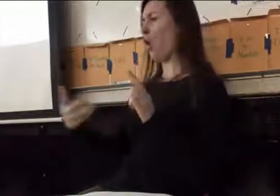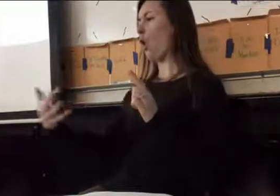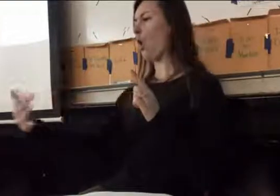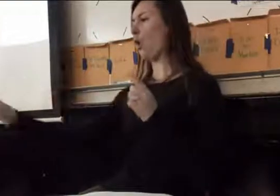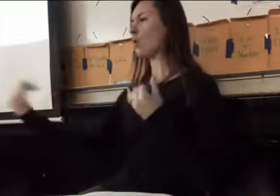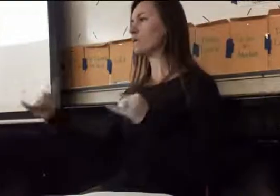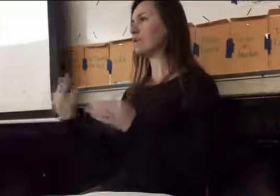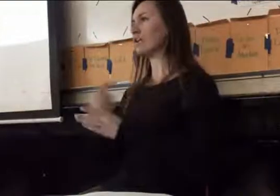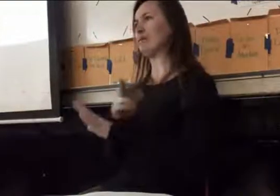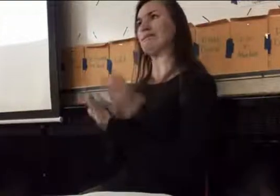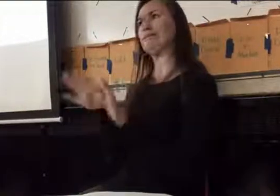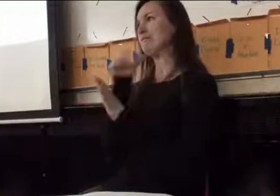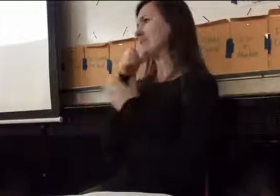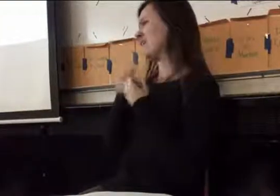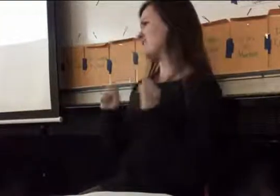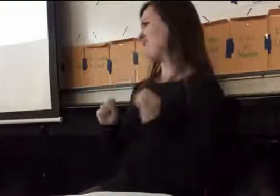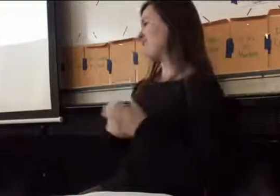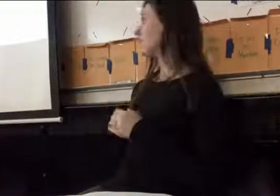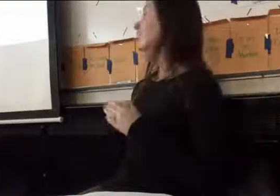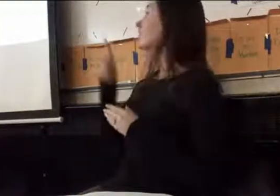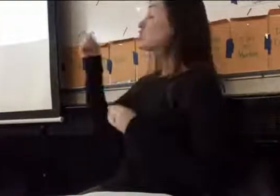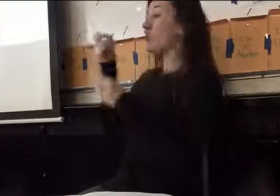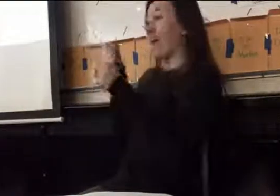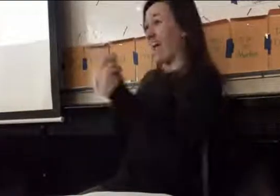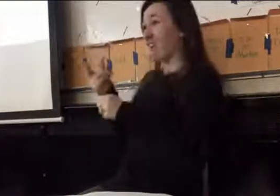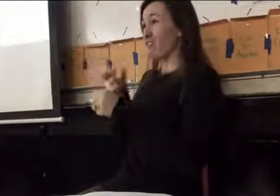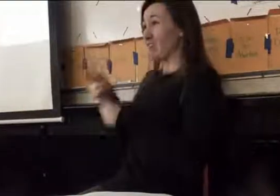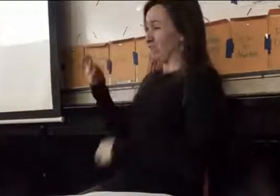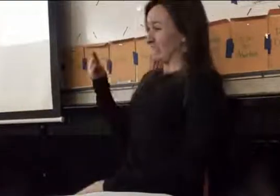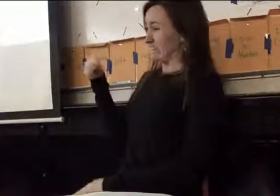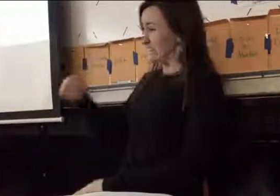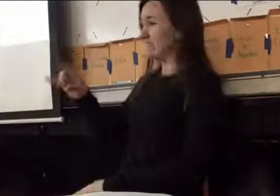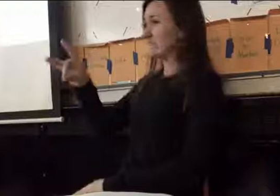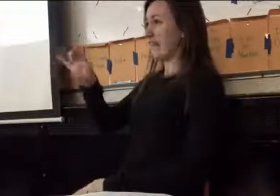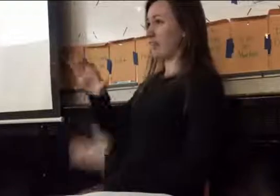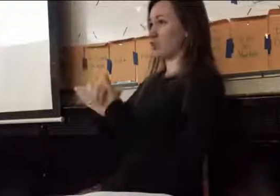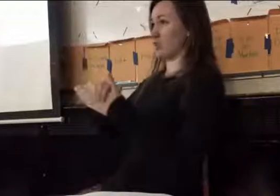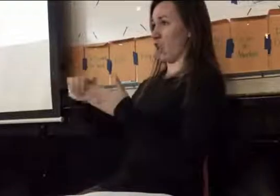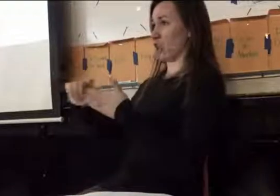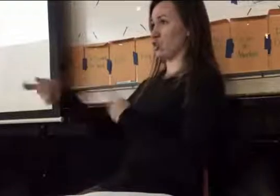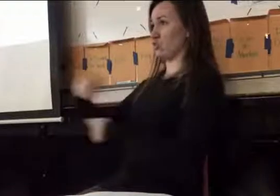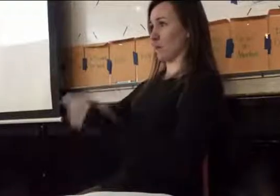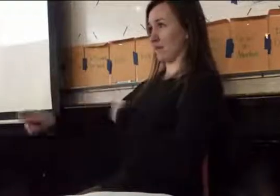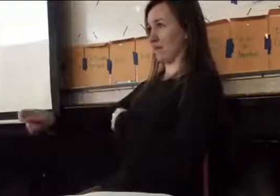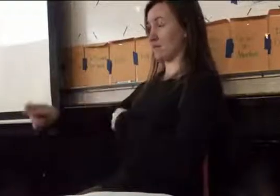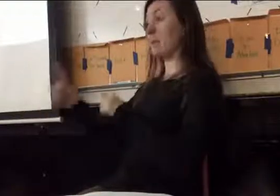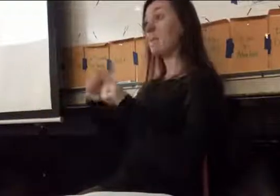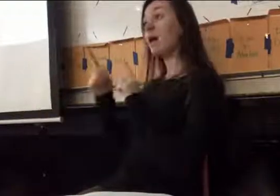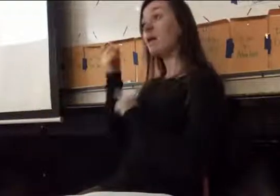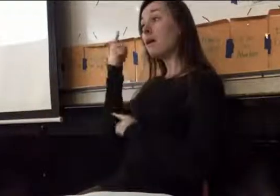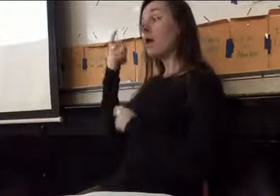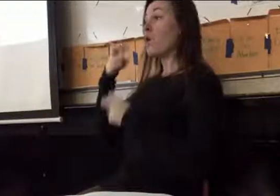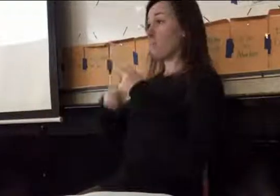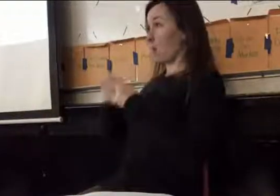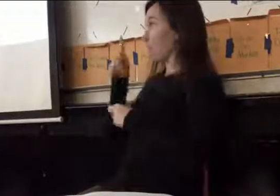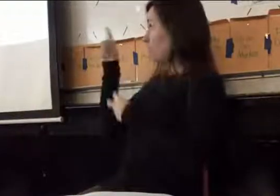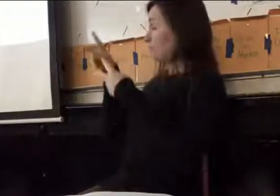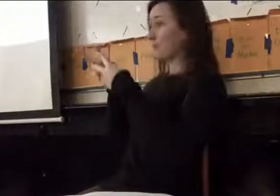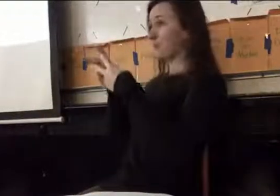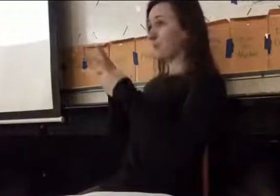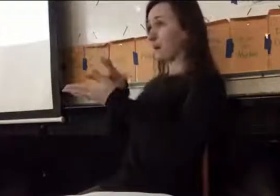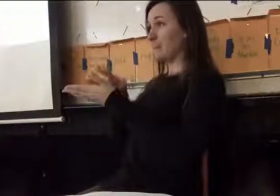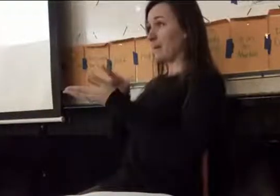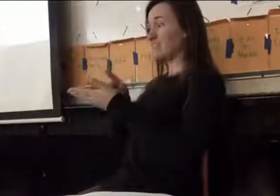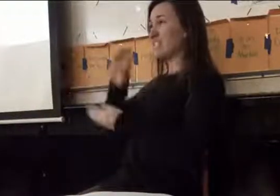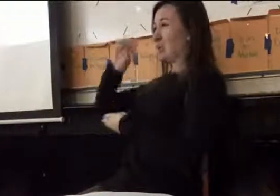pretty much about every 3 years, you're spending $800 to replenish the supply. Well, the problem is that epinephrine has been the only